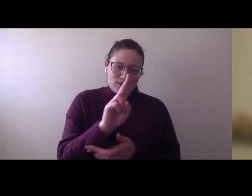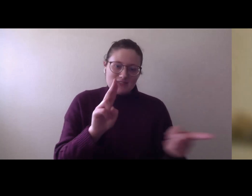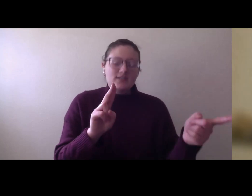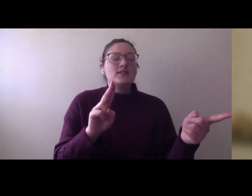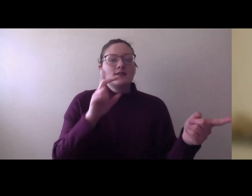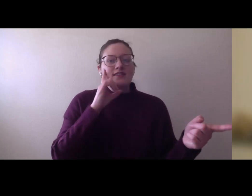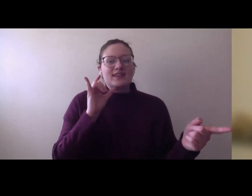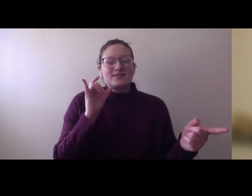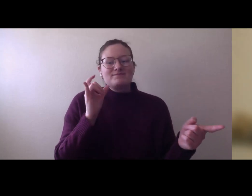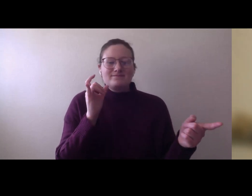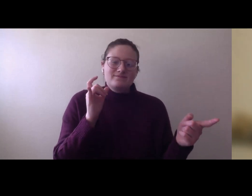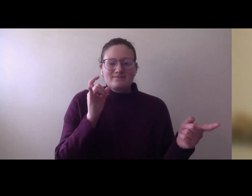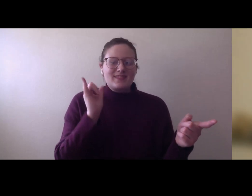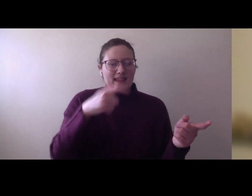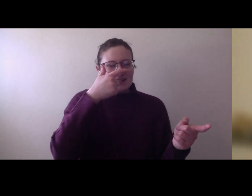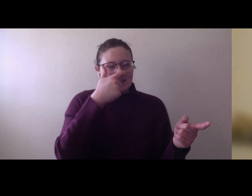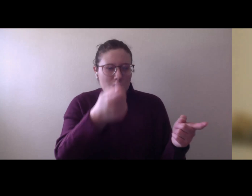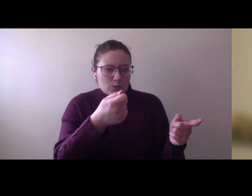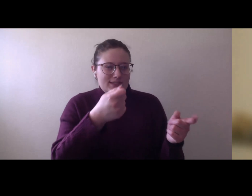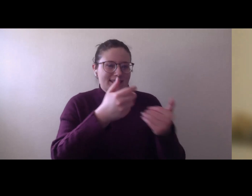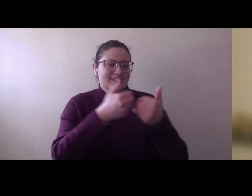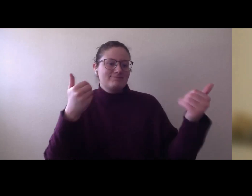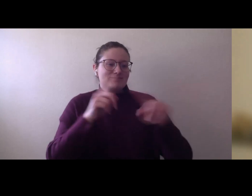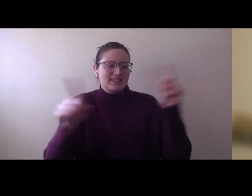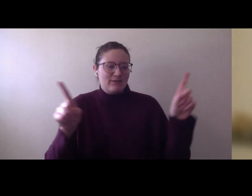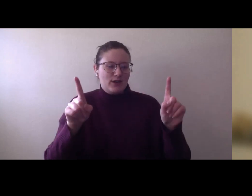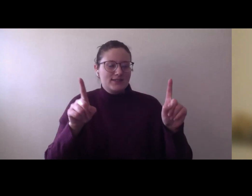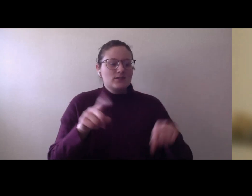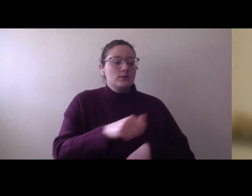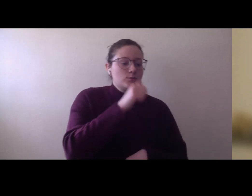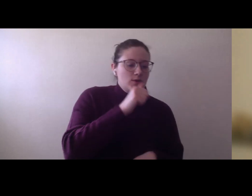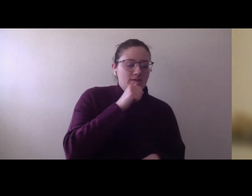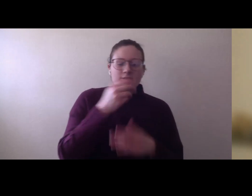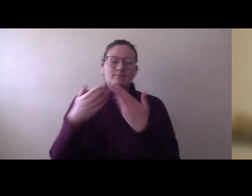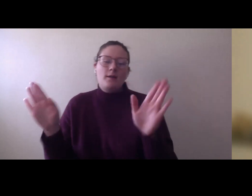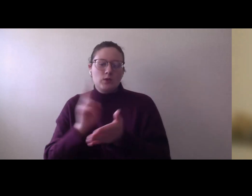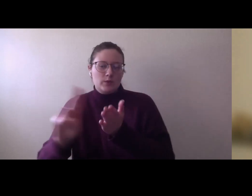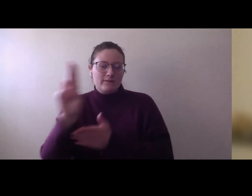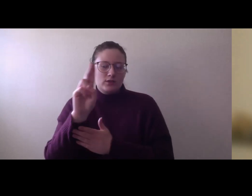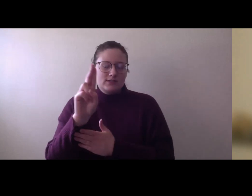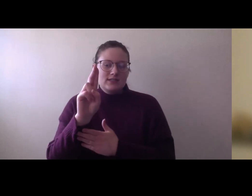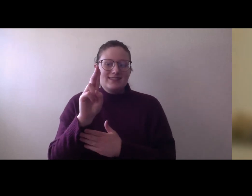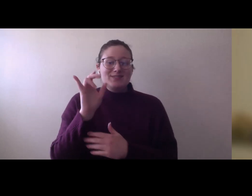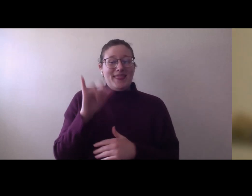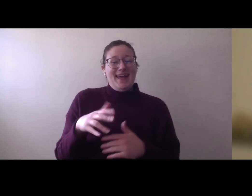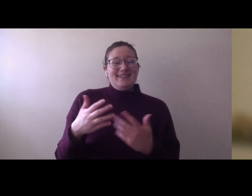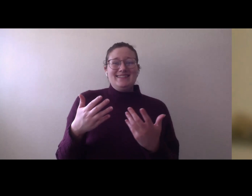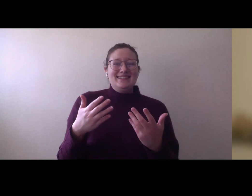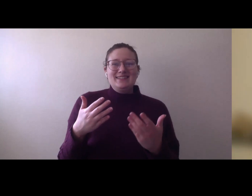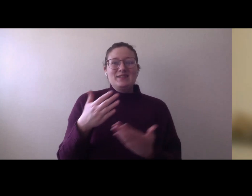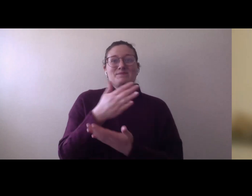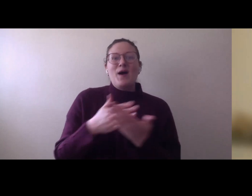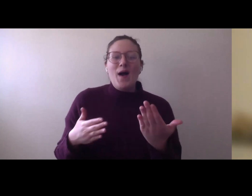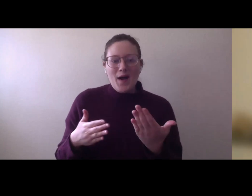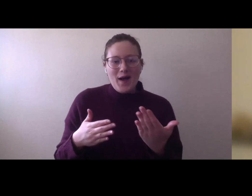that's kind of interesting distinction between private and public universities. So at least that corner of